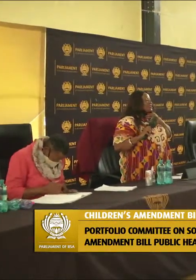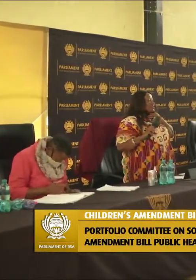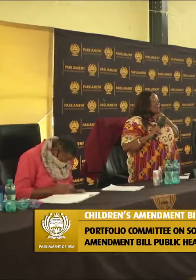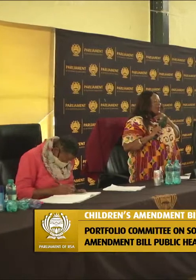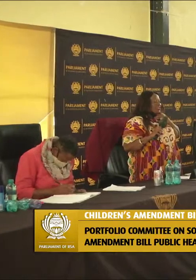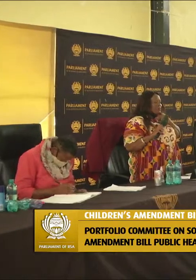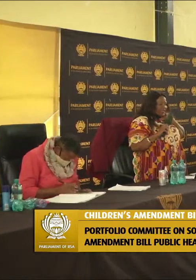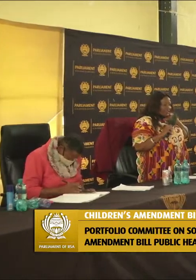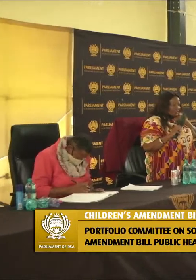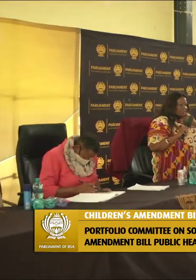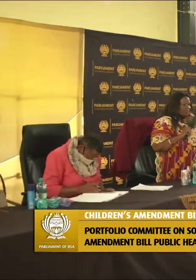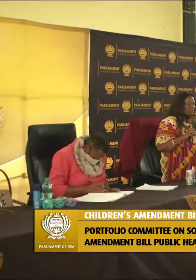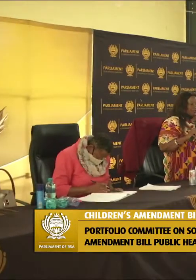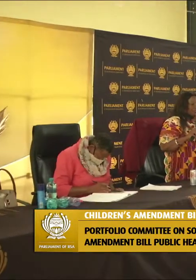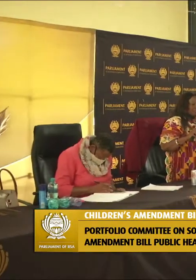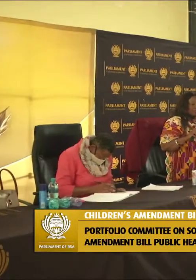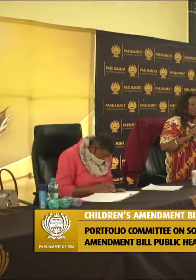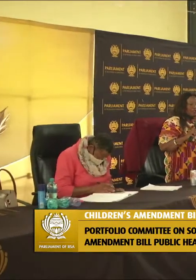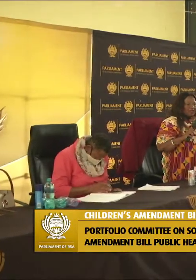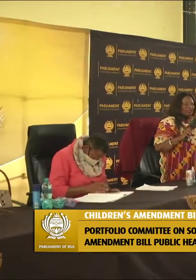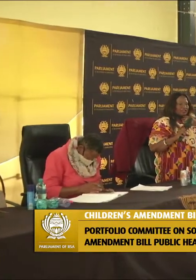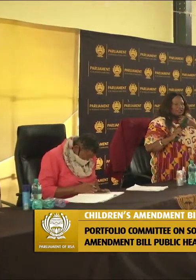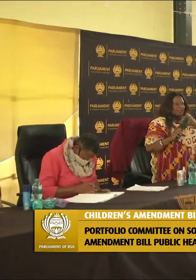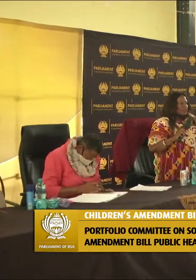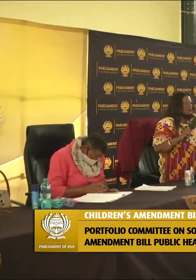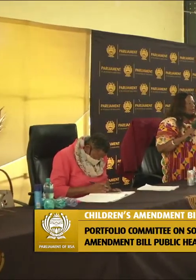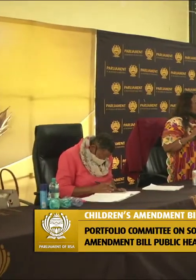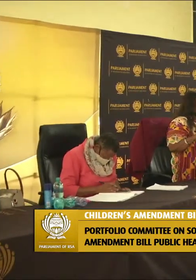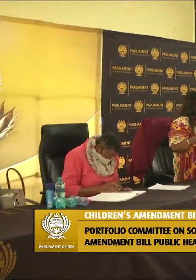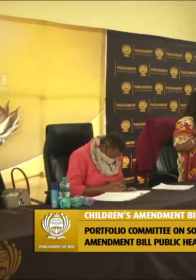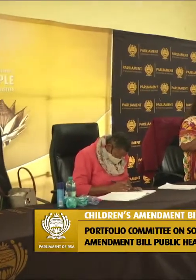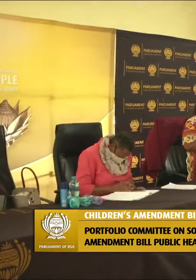Development Department. Asize